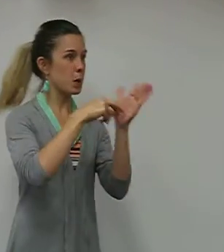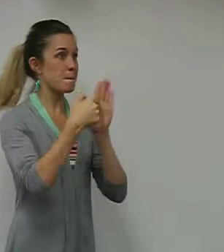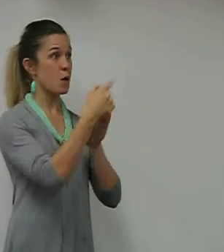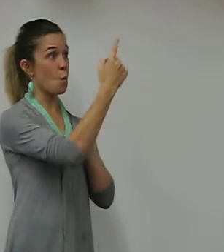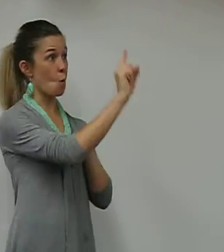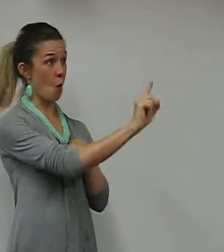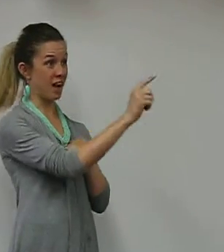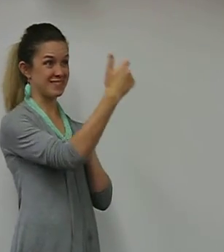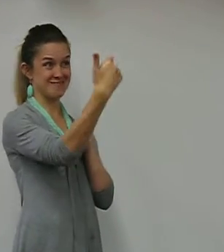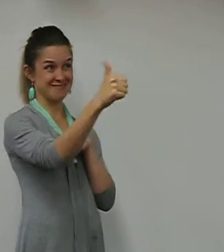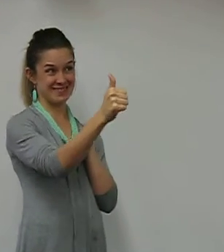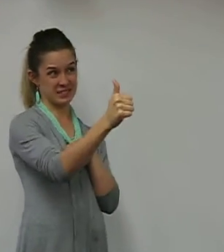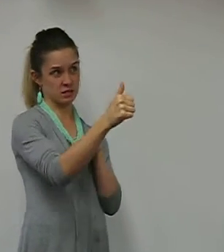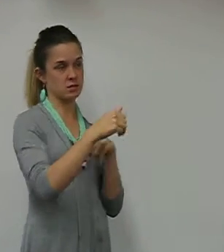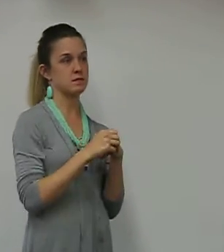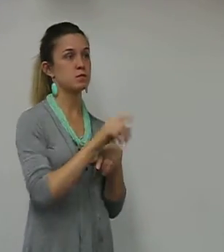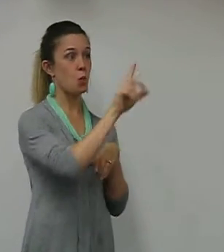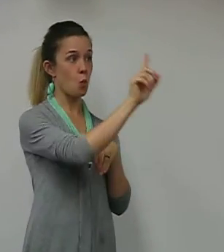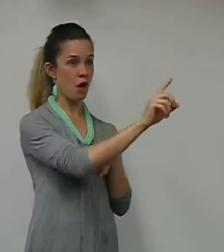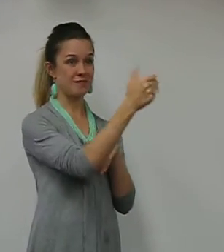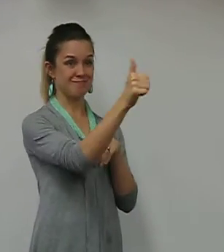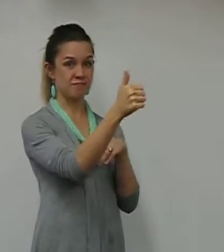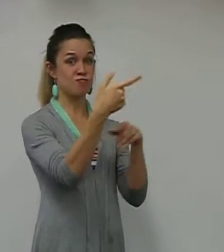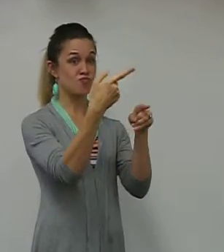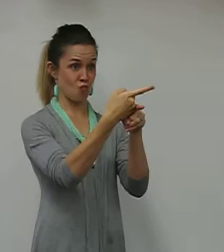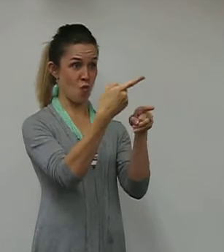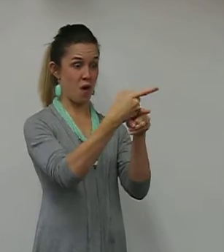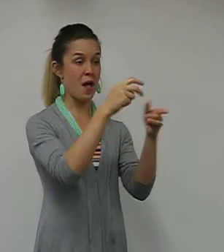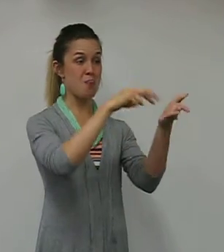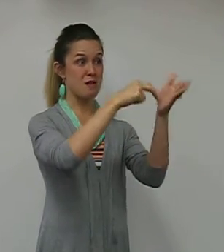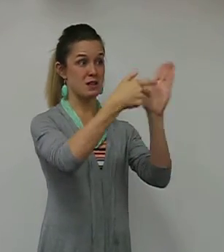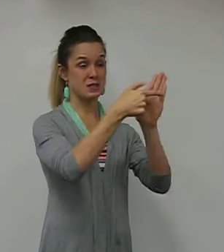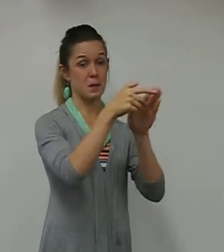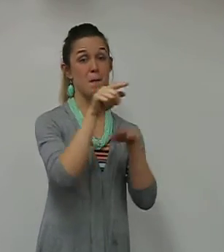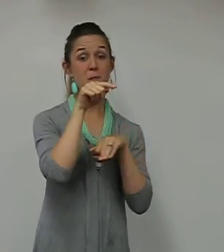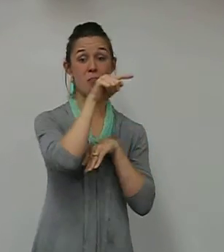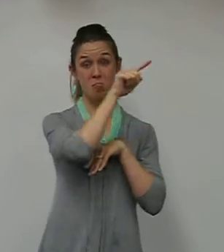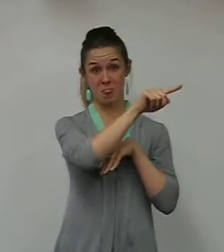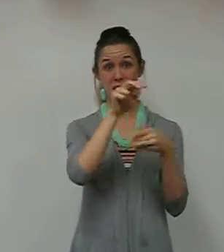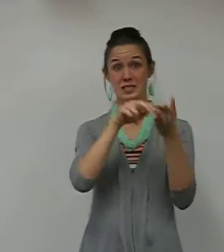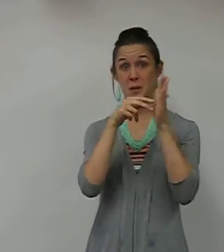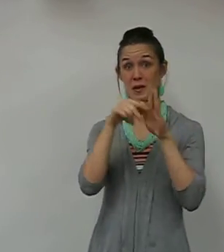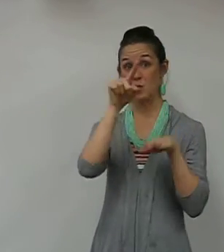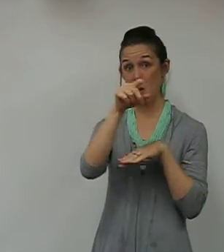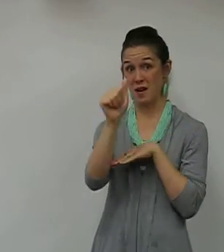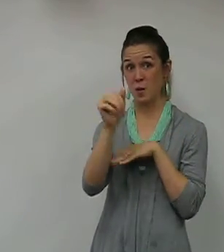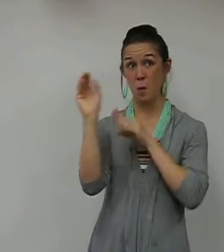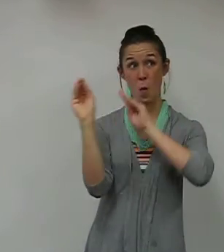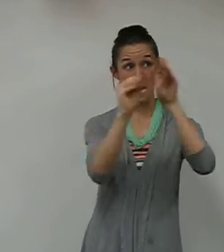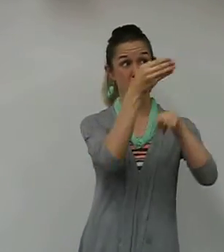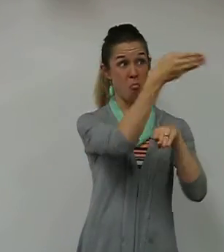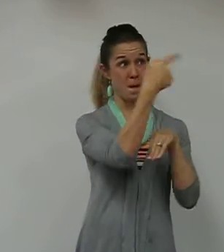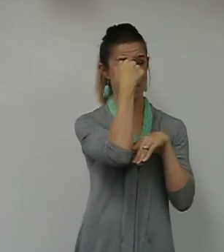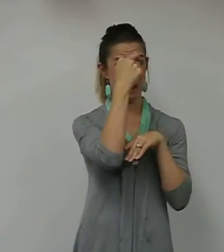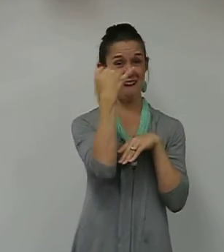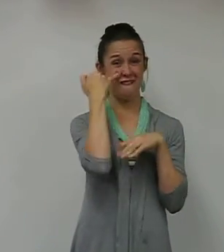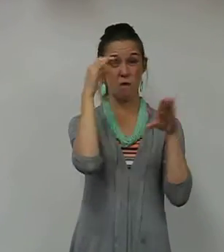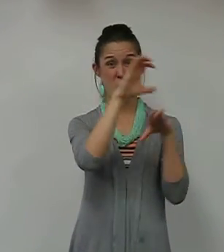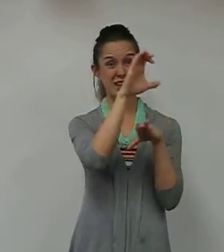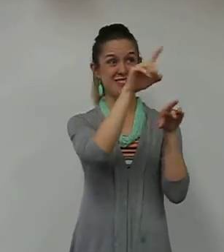110. 110. 110. This means 110. And we put it here because if we did this, where we